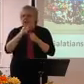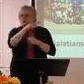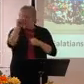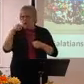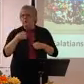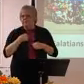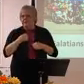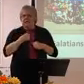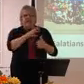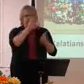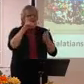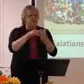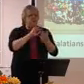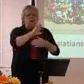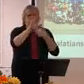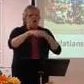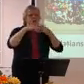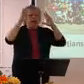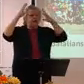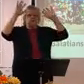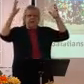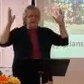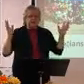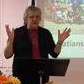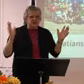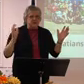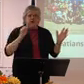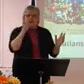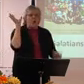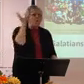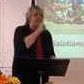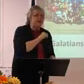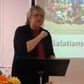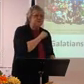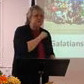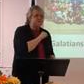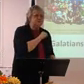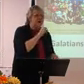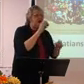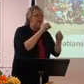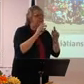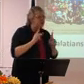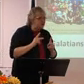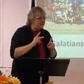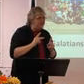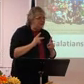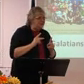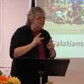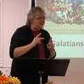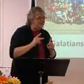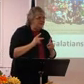the midst of all the craziness, don't miss opportunities.